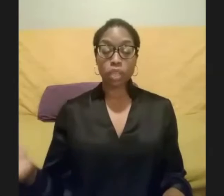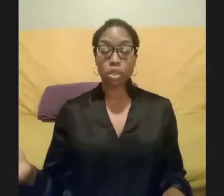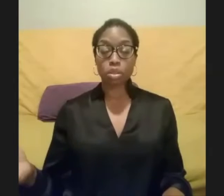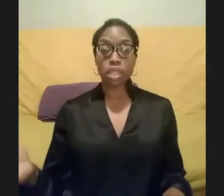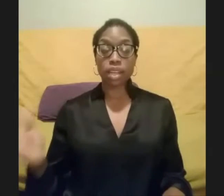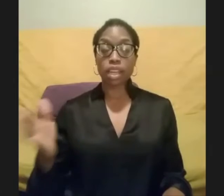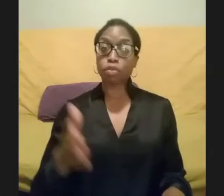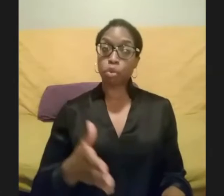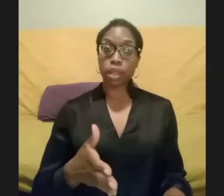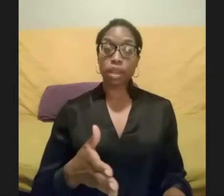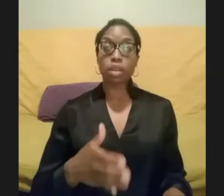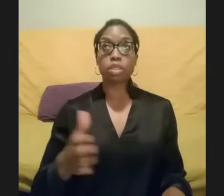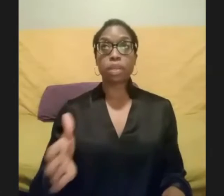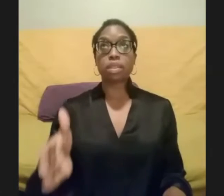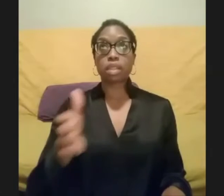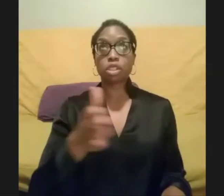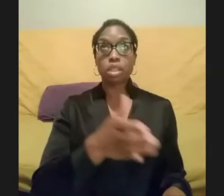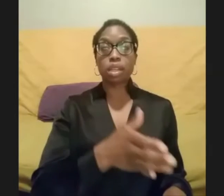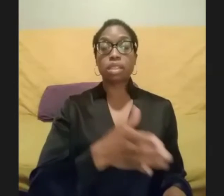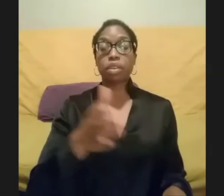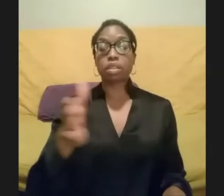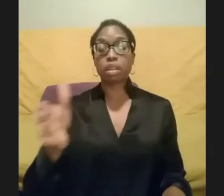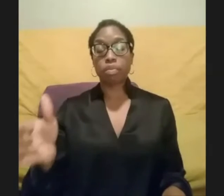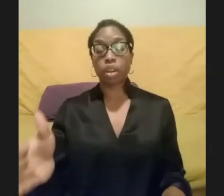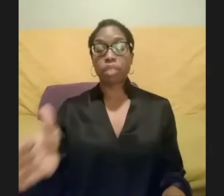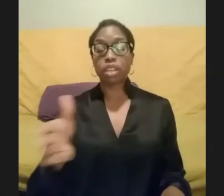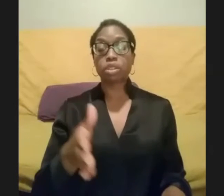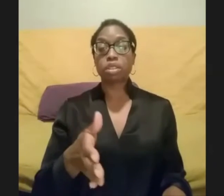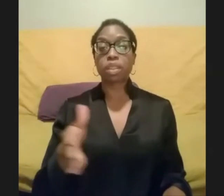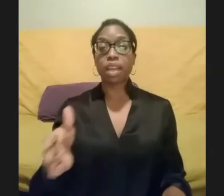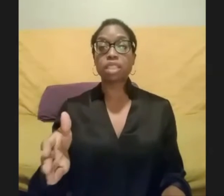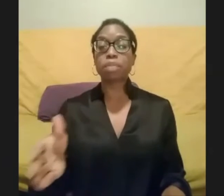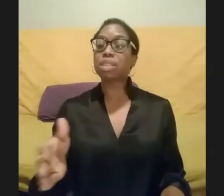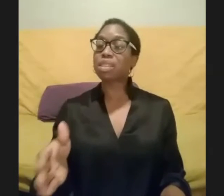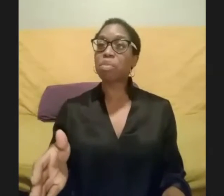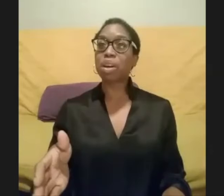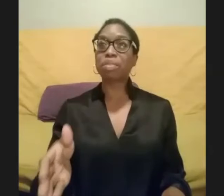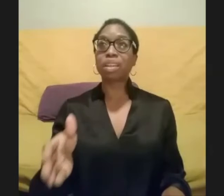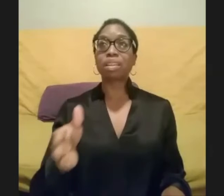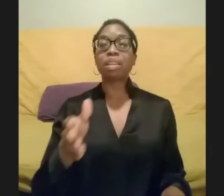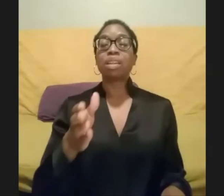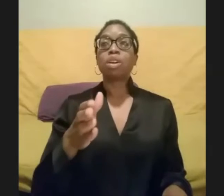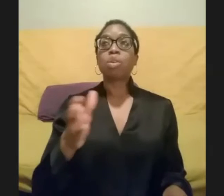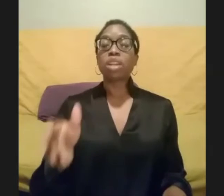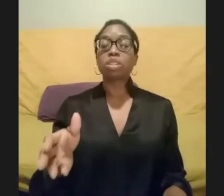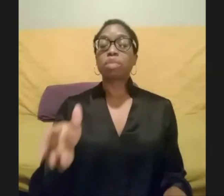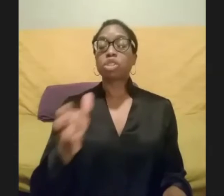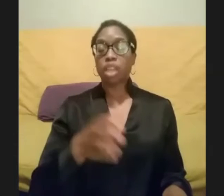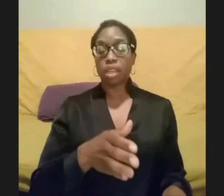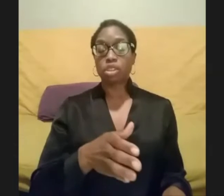use is at age 40. I know there's been discussion and different recommendations, but that's been somewhat of a questionable change.